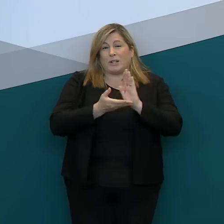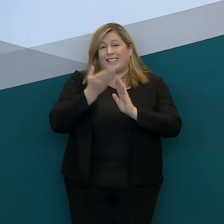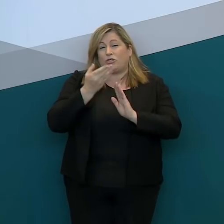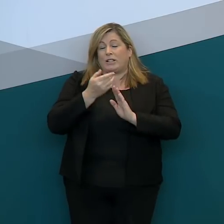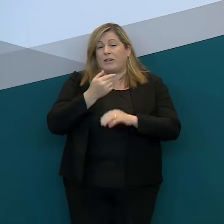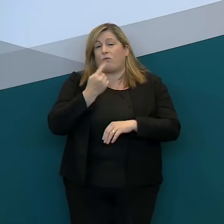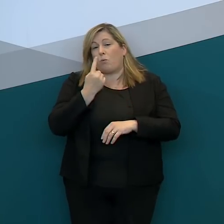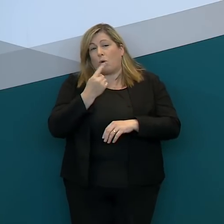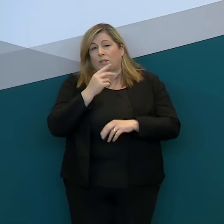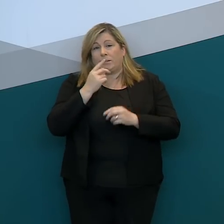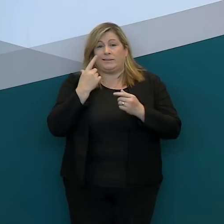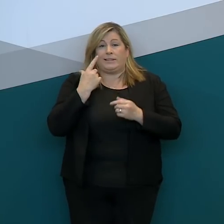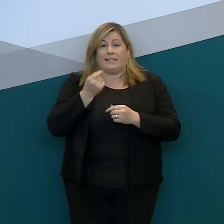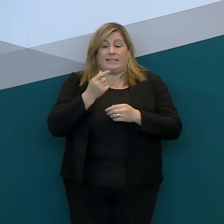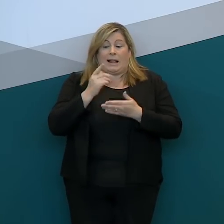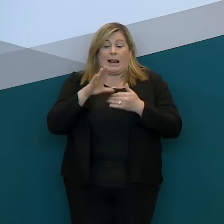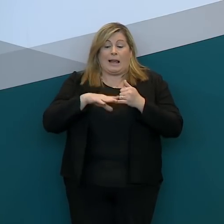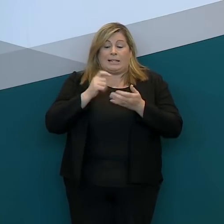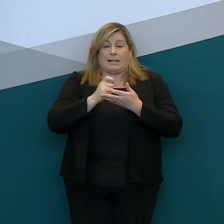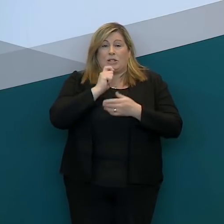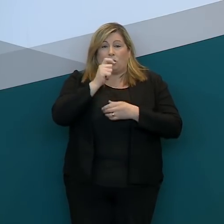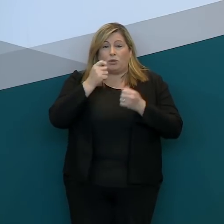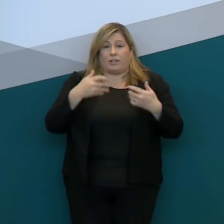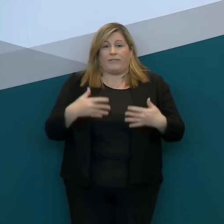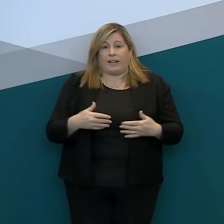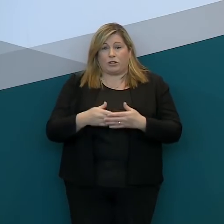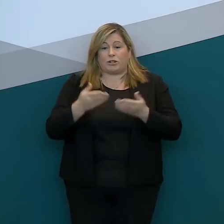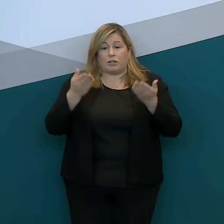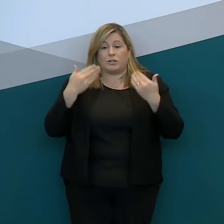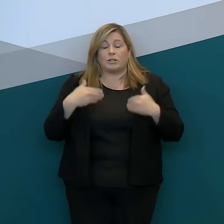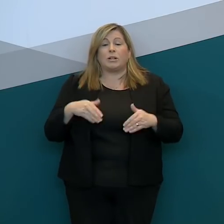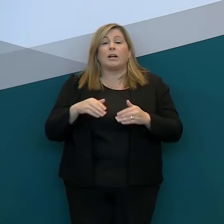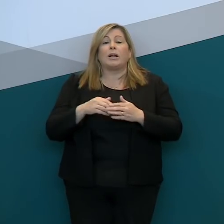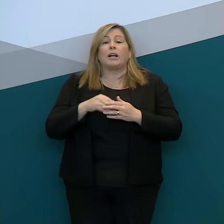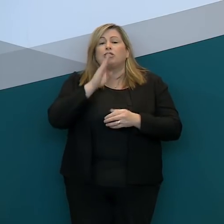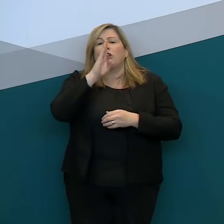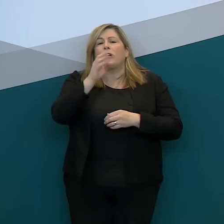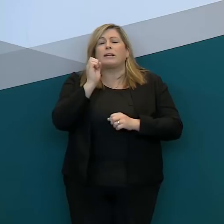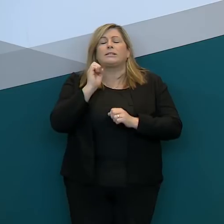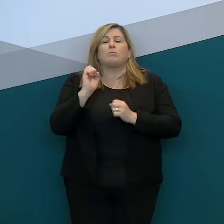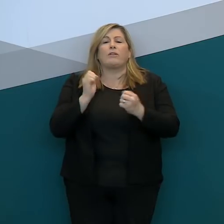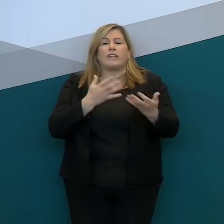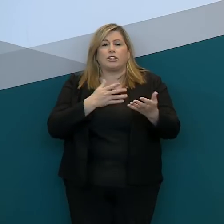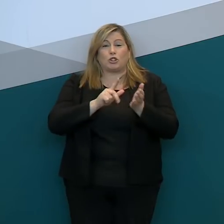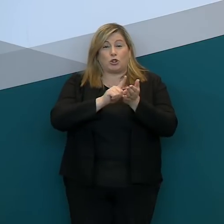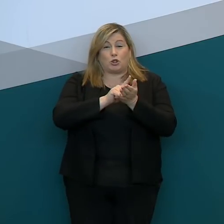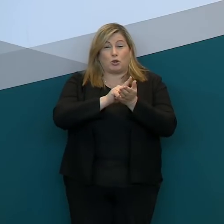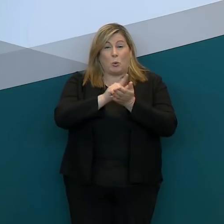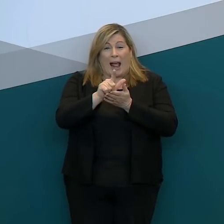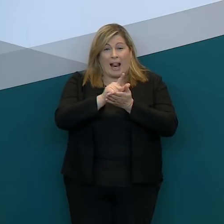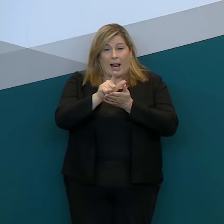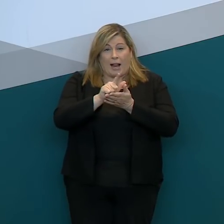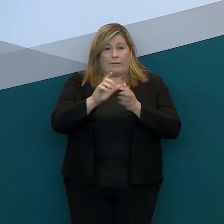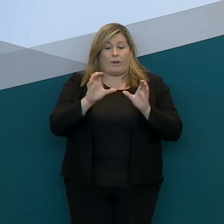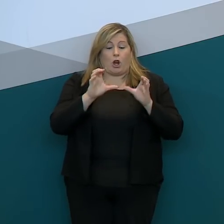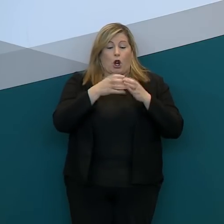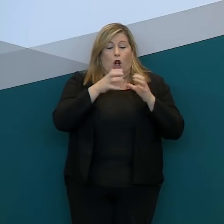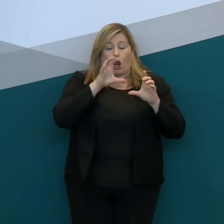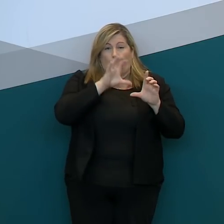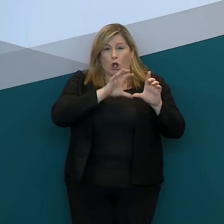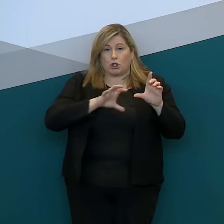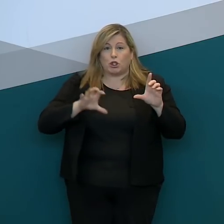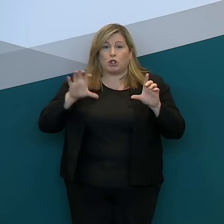last reported to you. In respect of direct provision centres, a total of 12 clusters thus far, accounting for